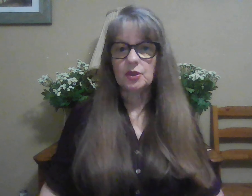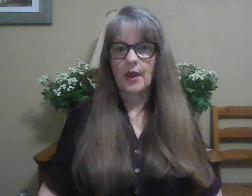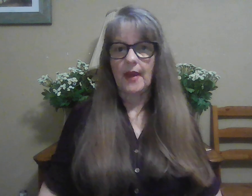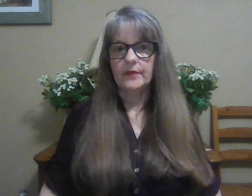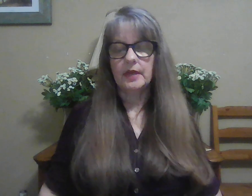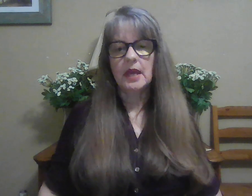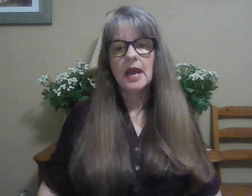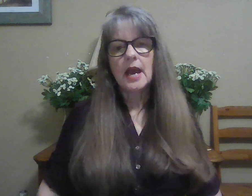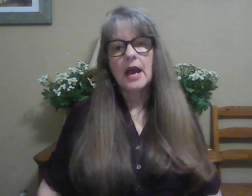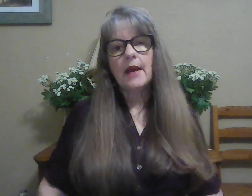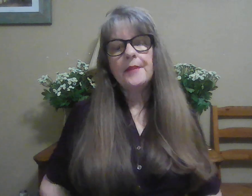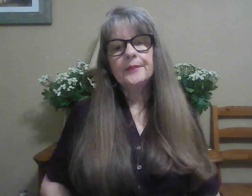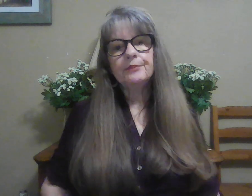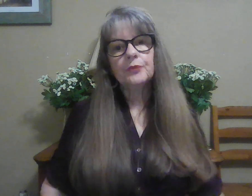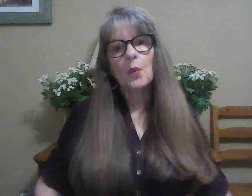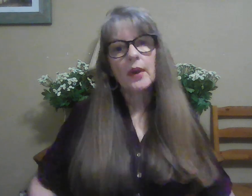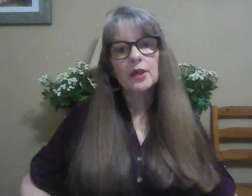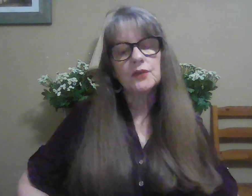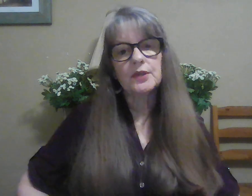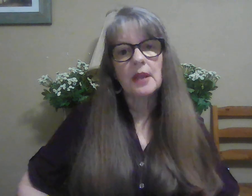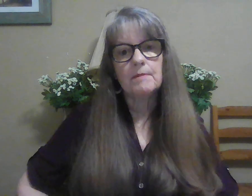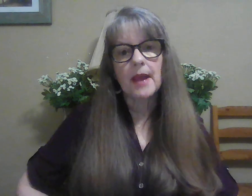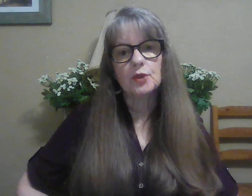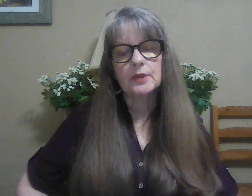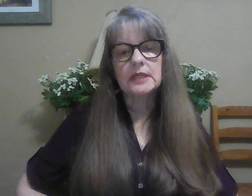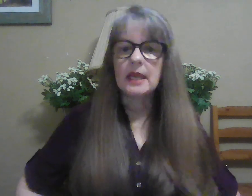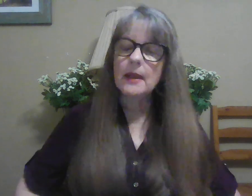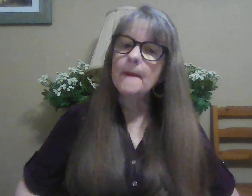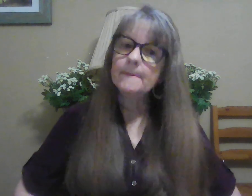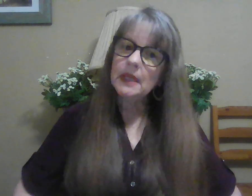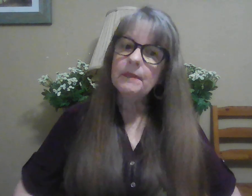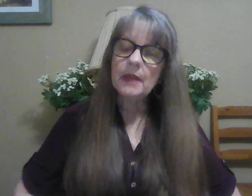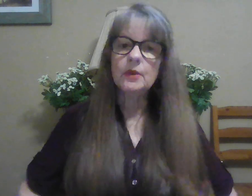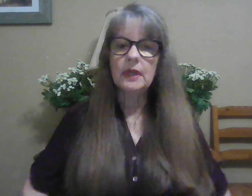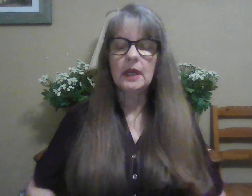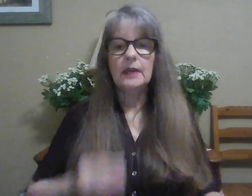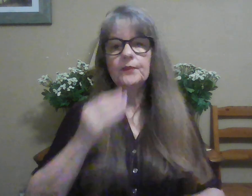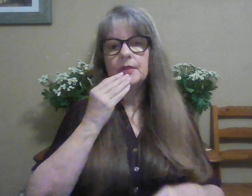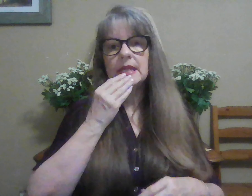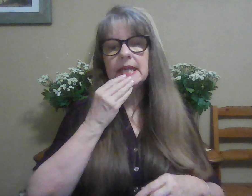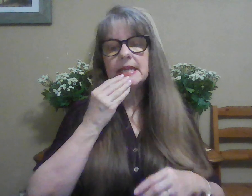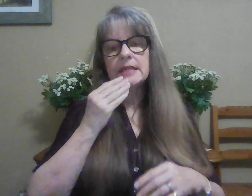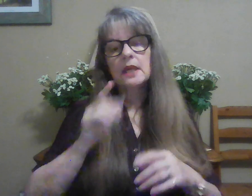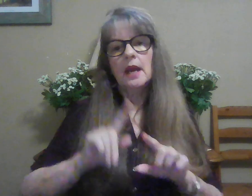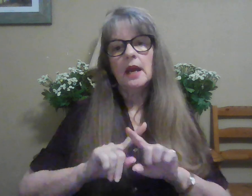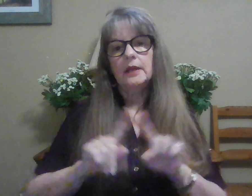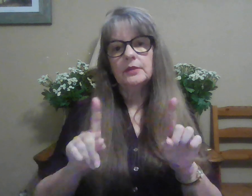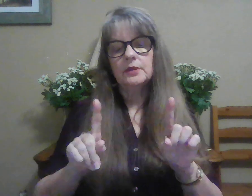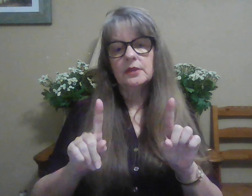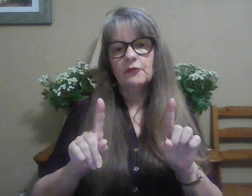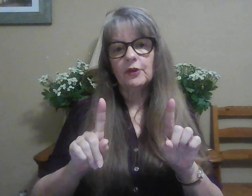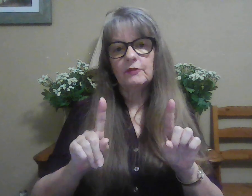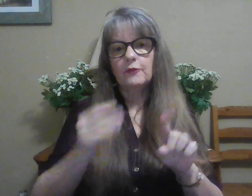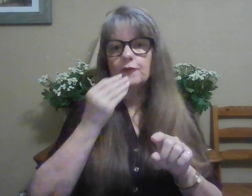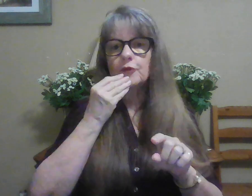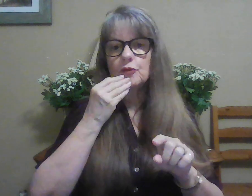you have. What else for St. Patrick's Day? Many people eat different food